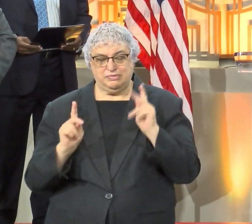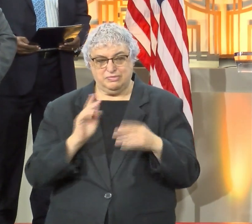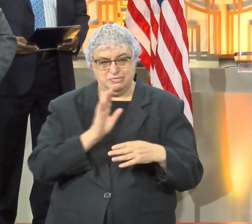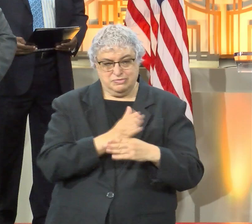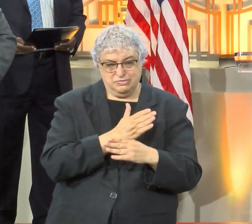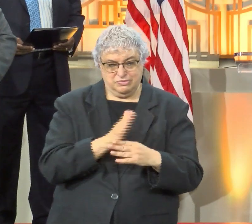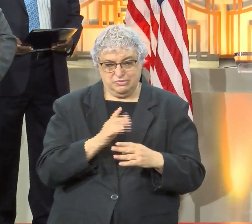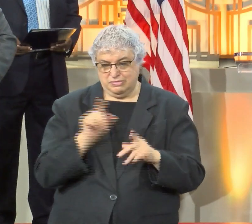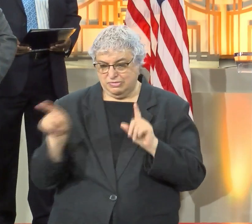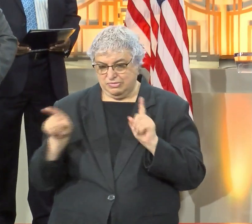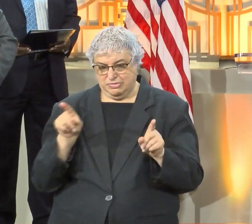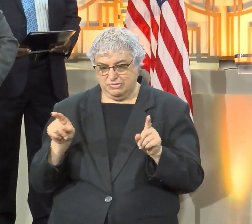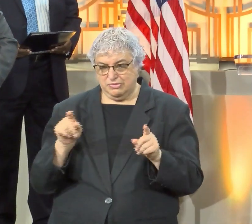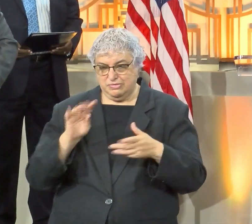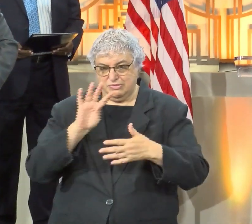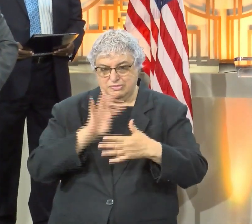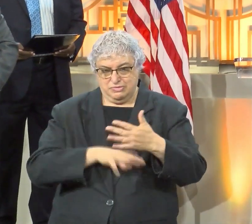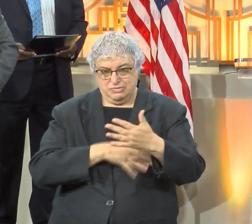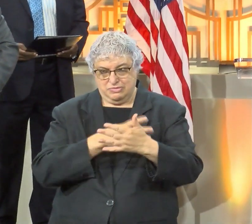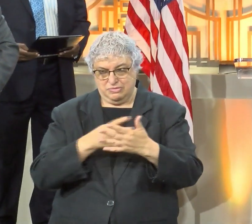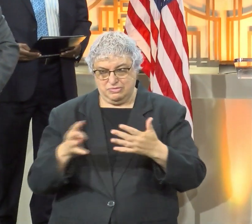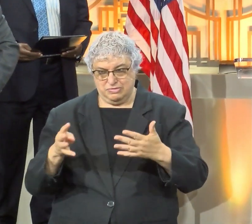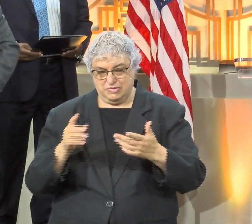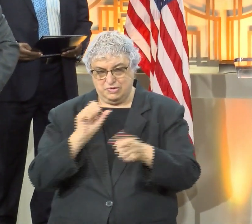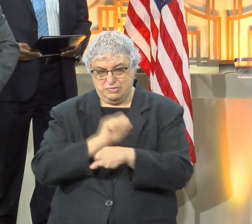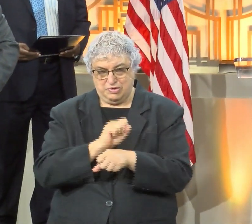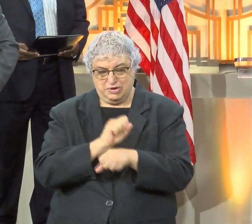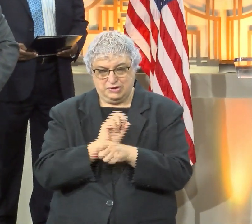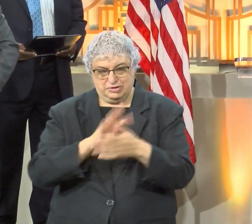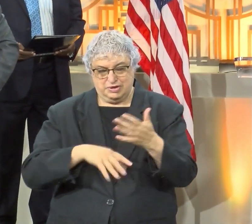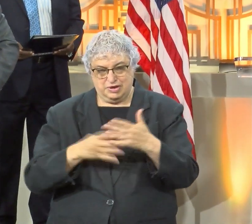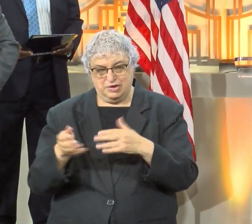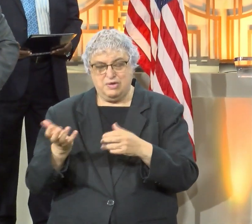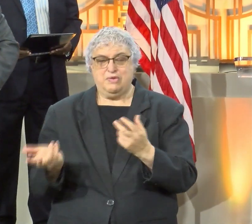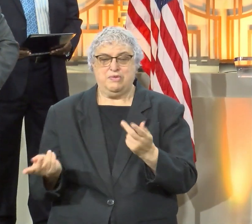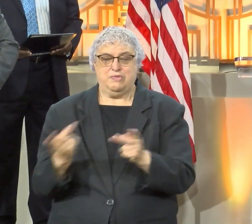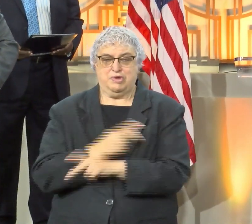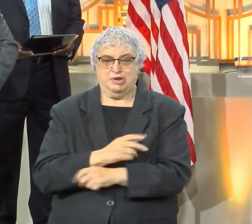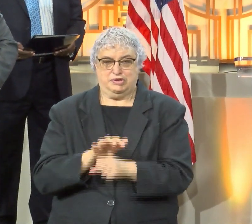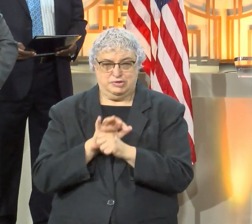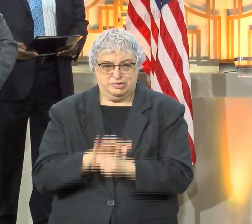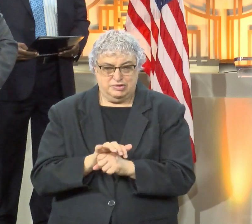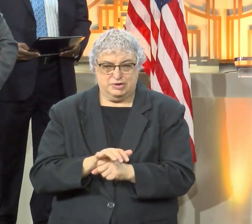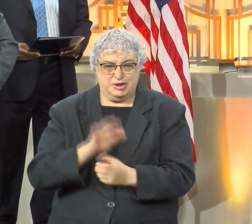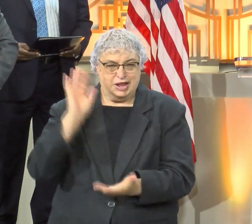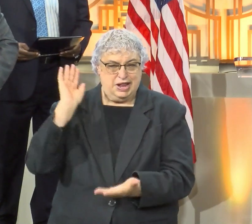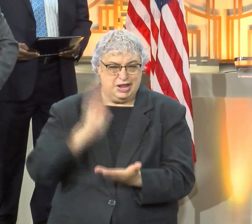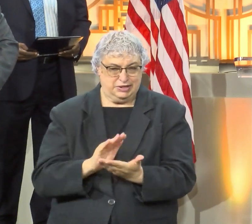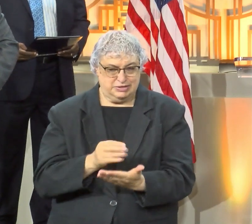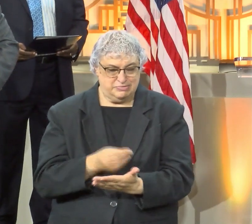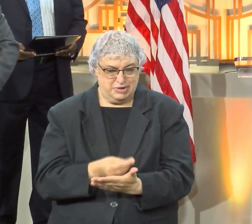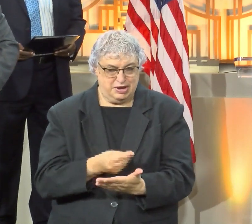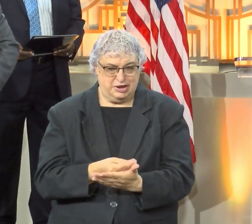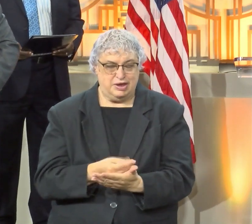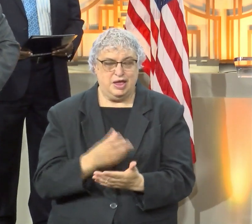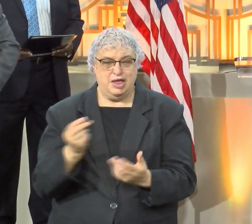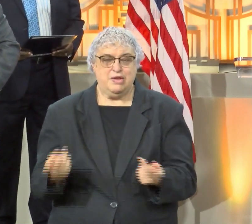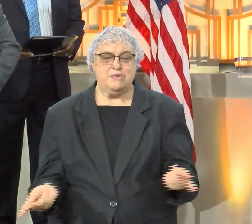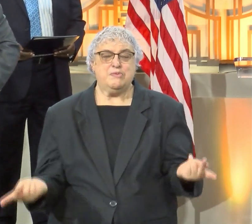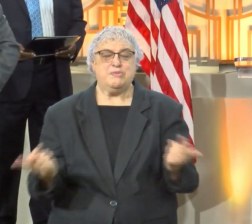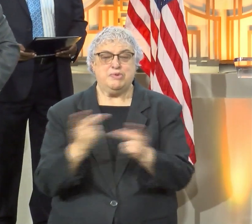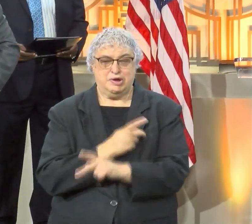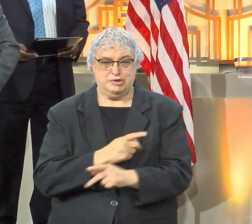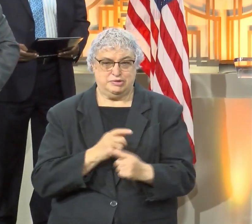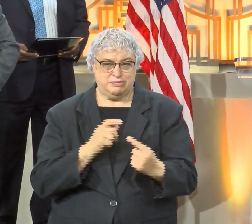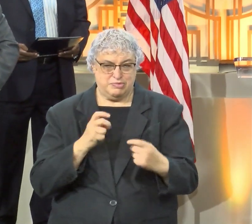partner's work schedule has been strained, resulting in increased financial hardship and stress in intimate